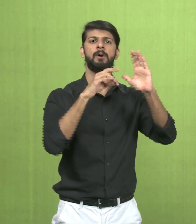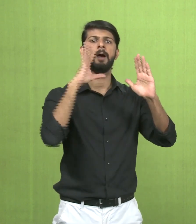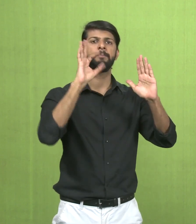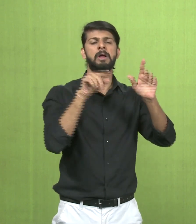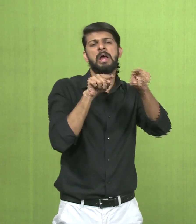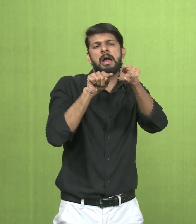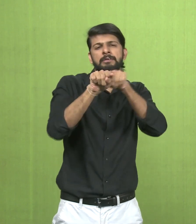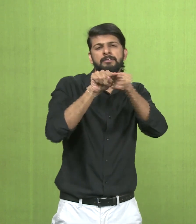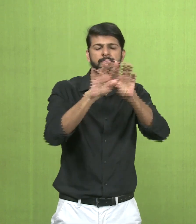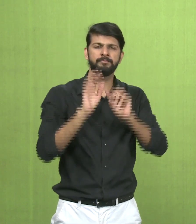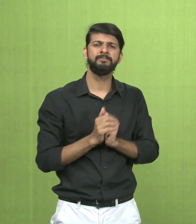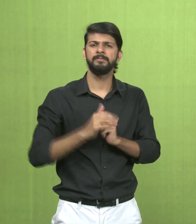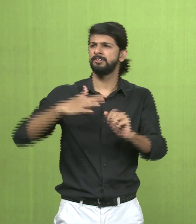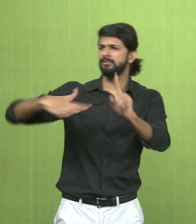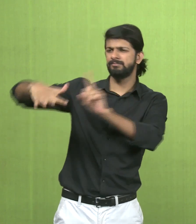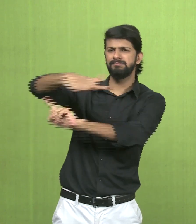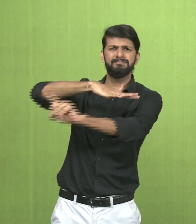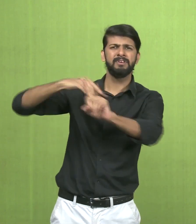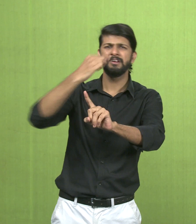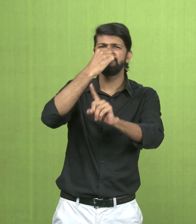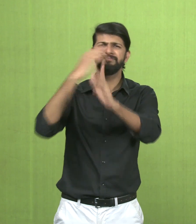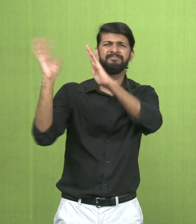communicate ideas. For example,